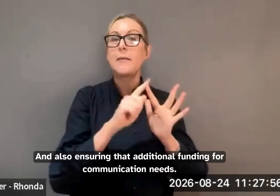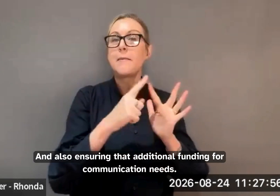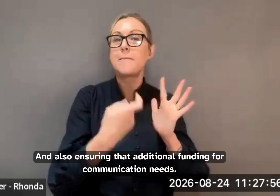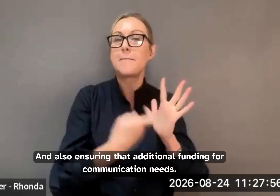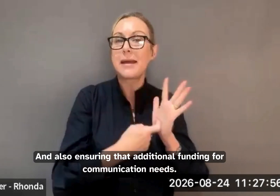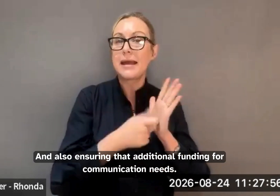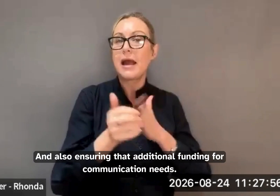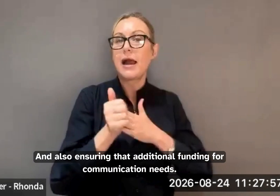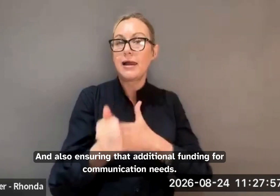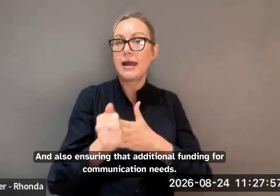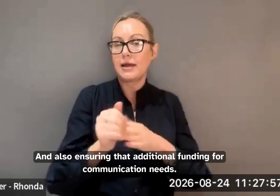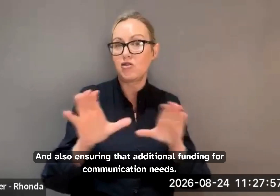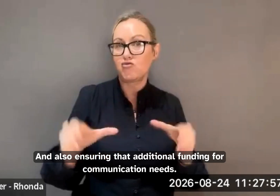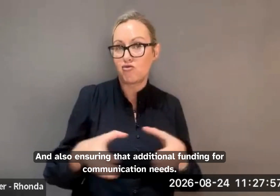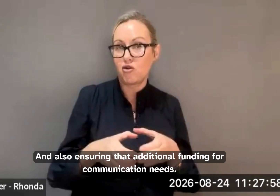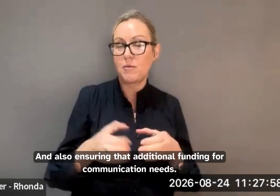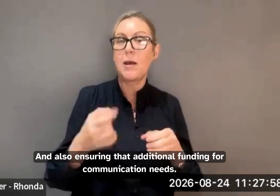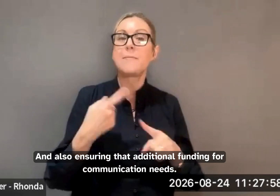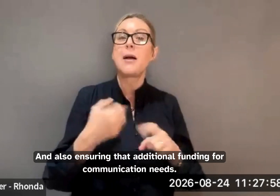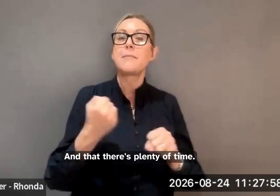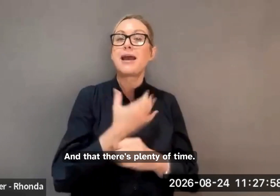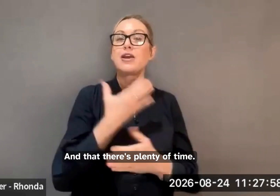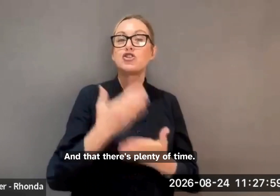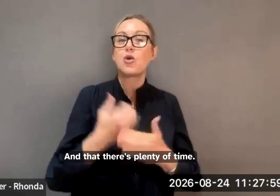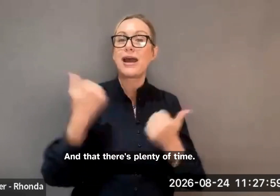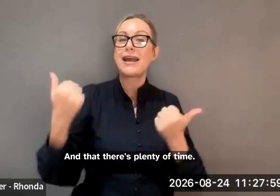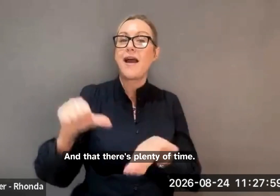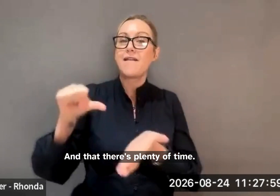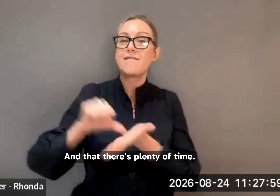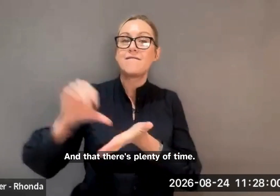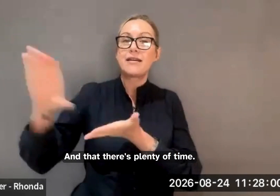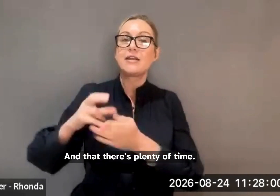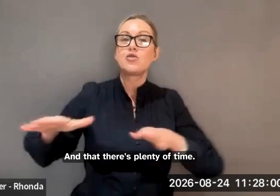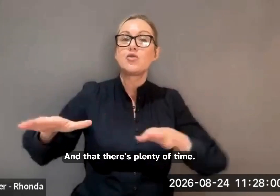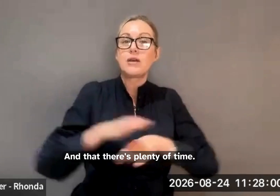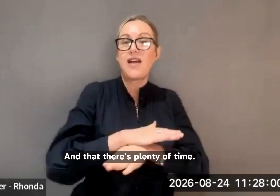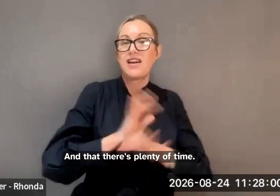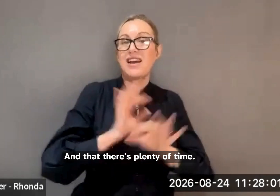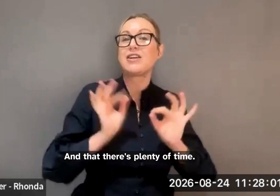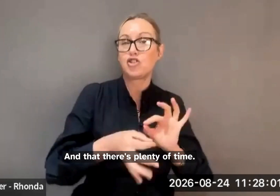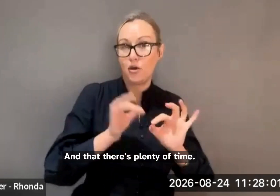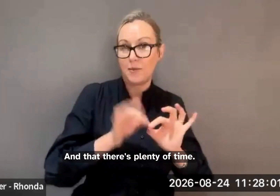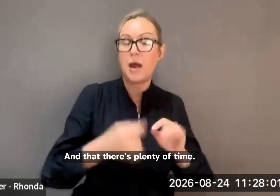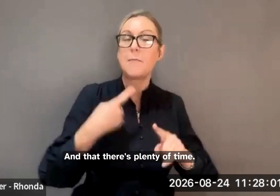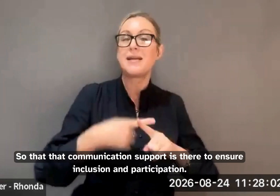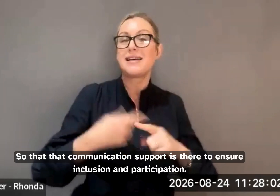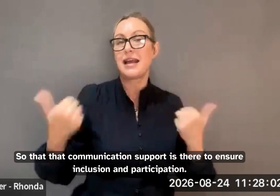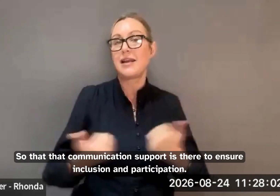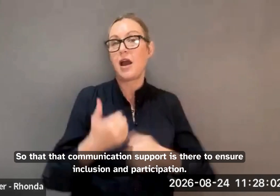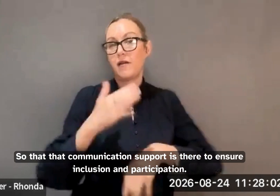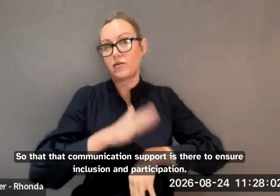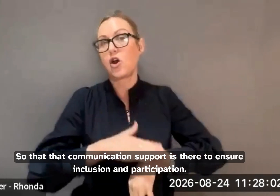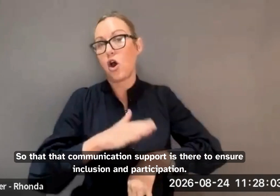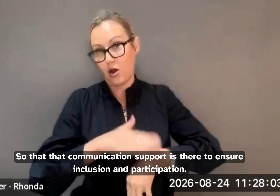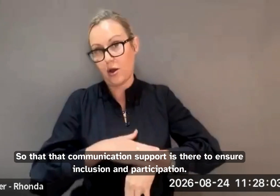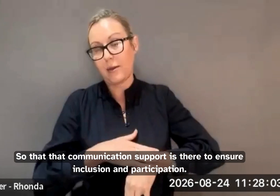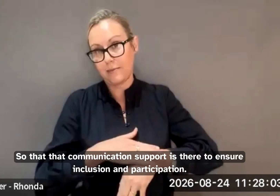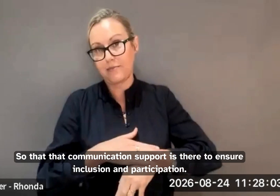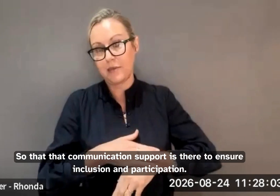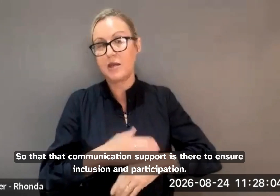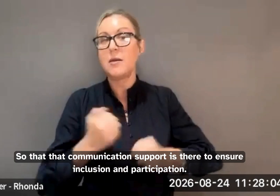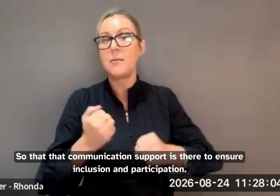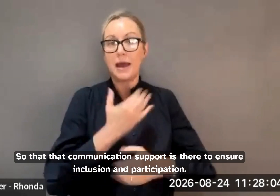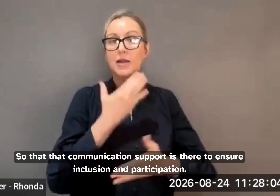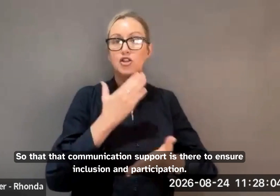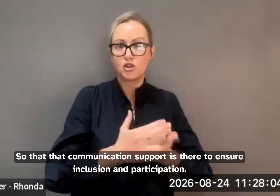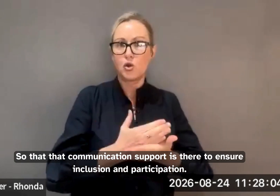also ensuring that additional funding for communication support and that there's plenty of time, so that communication